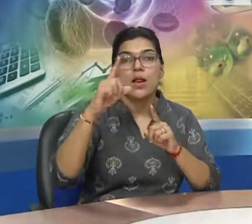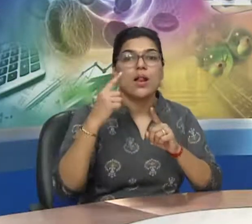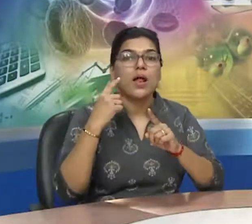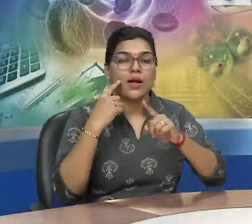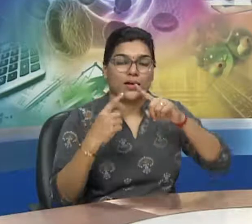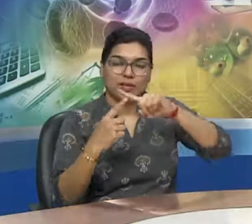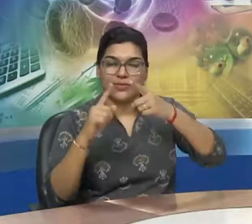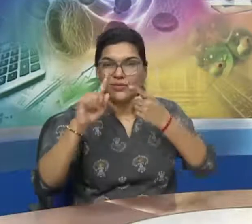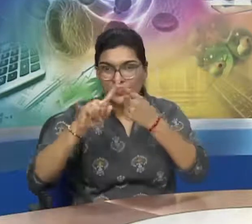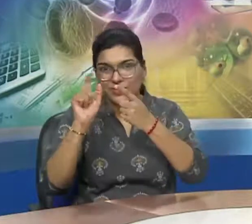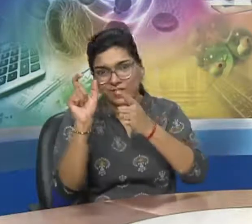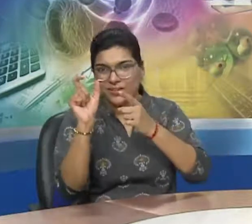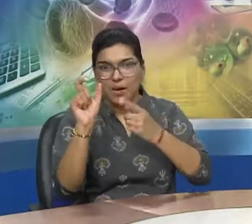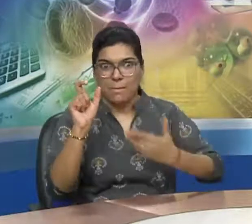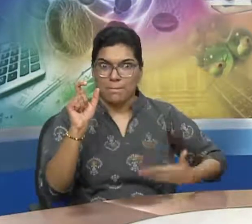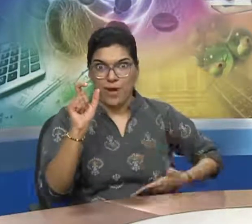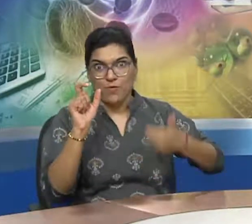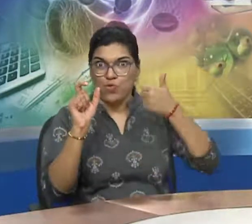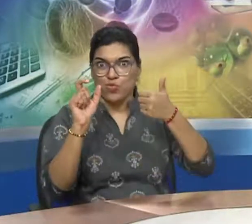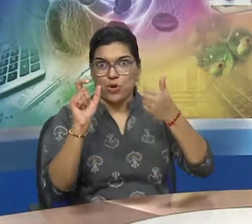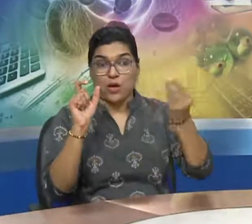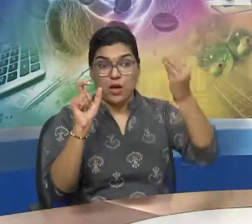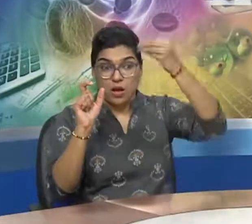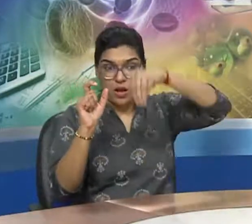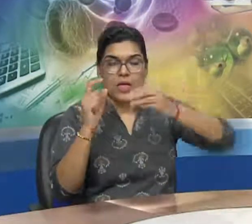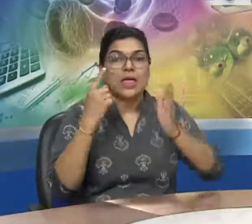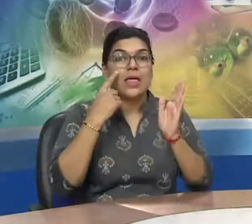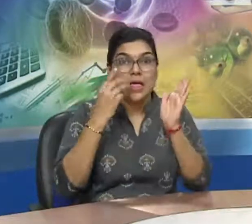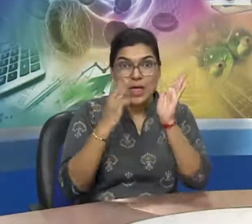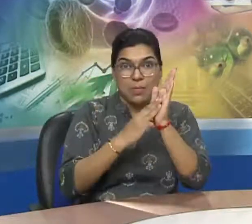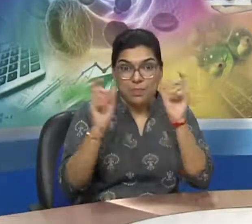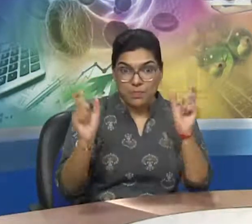The next word is impolite.